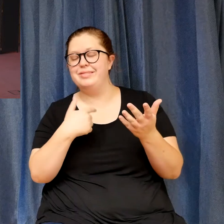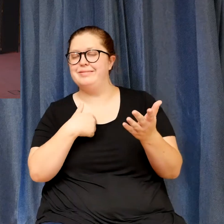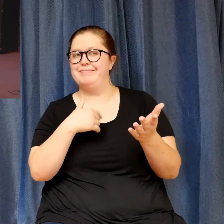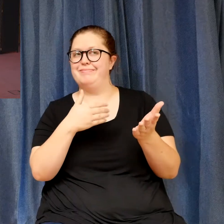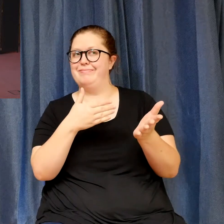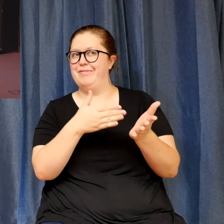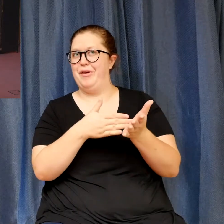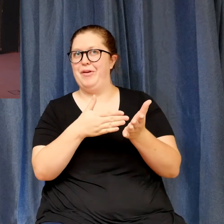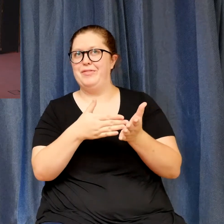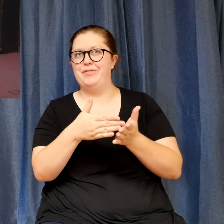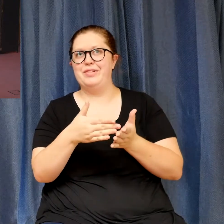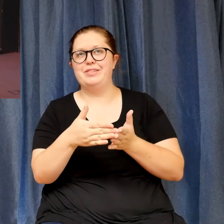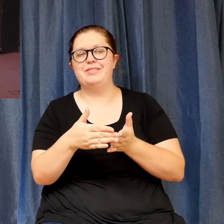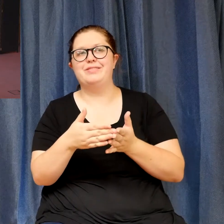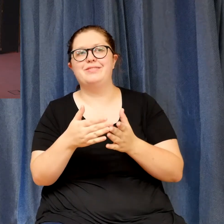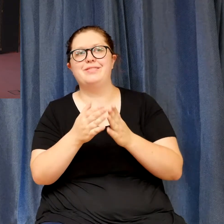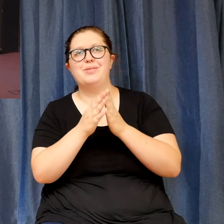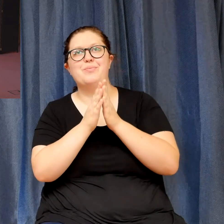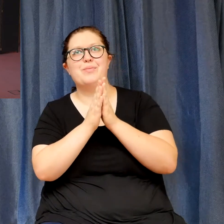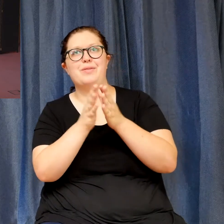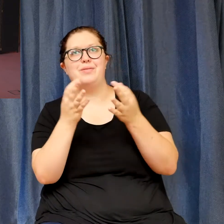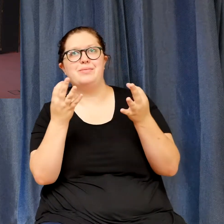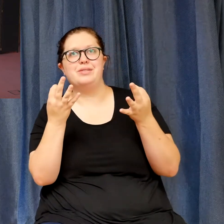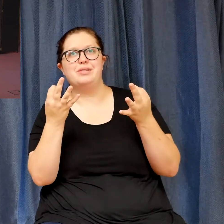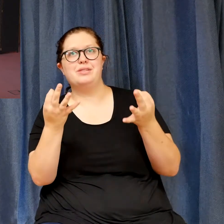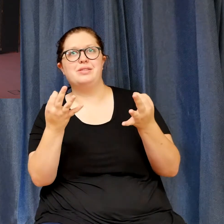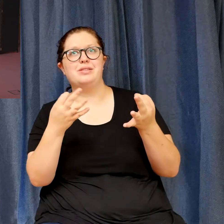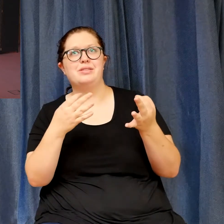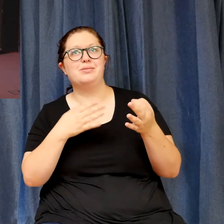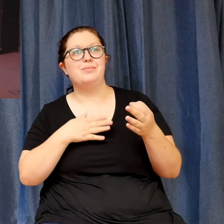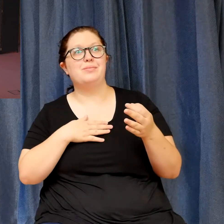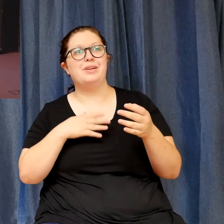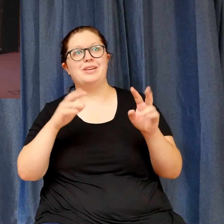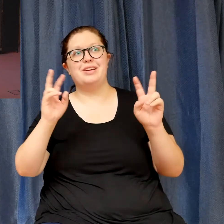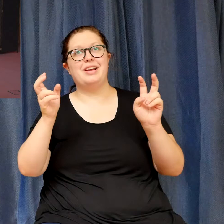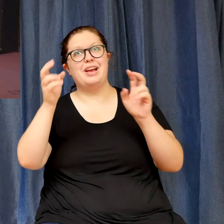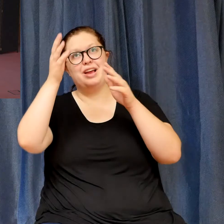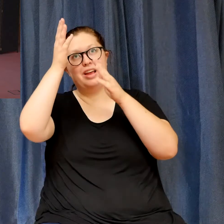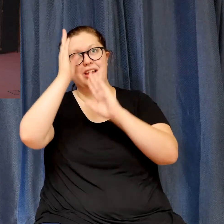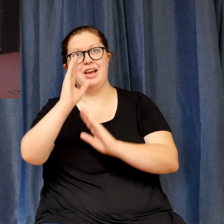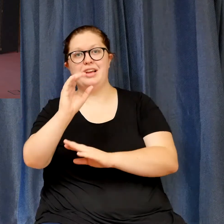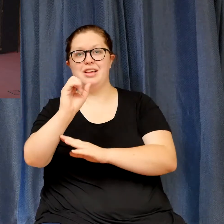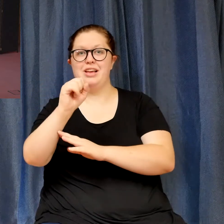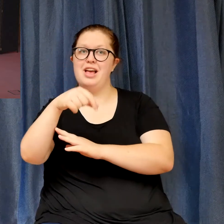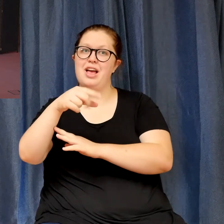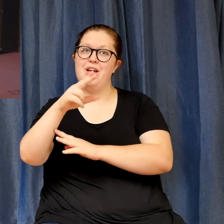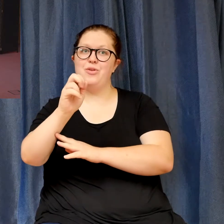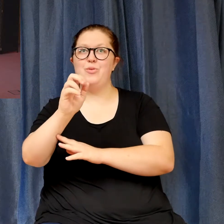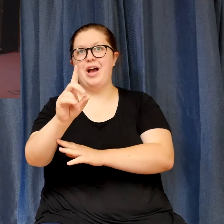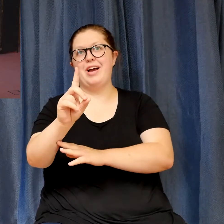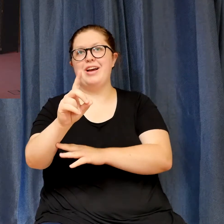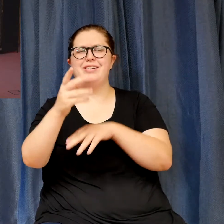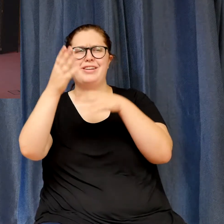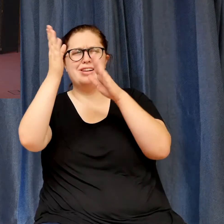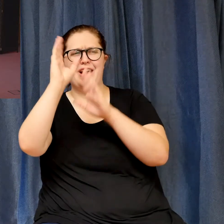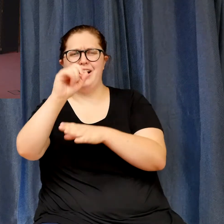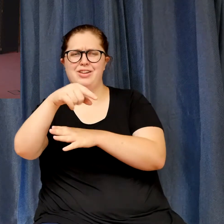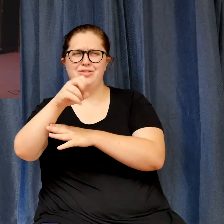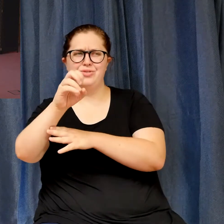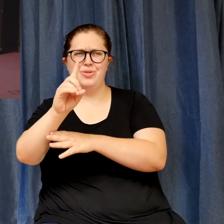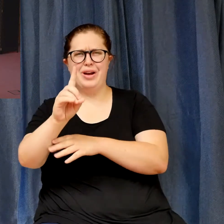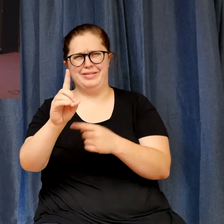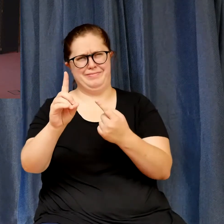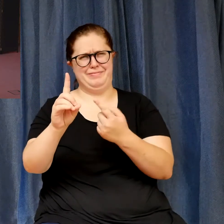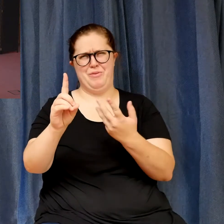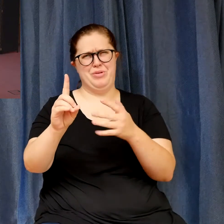quite often to the prayers, the meditations, and to my God squad. All right, God